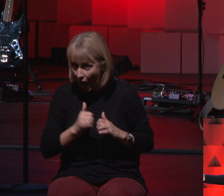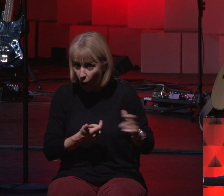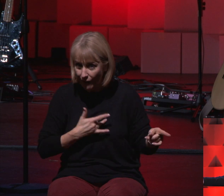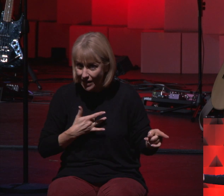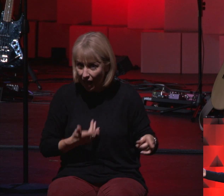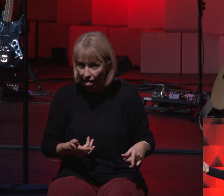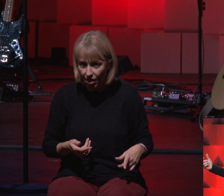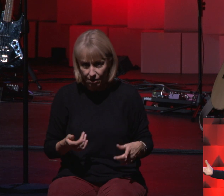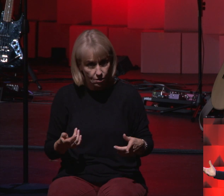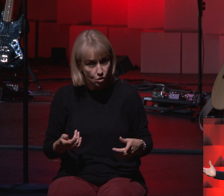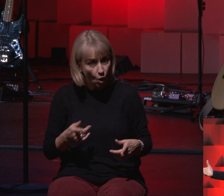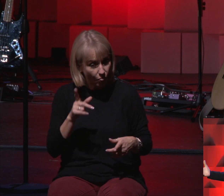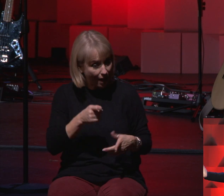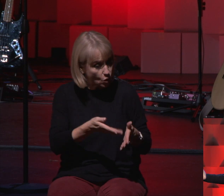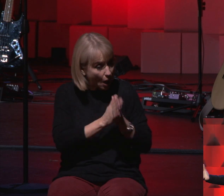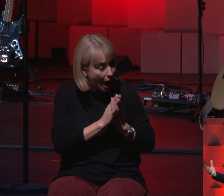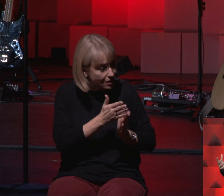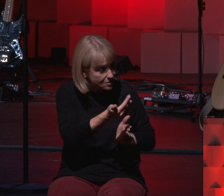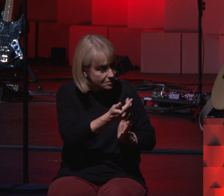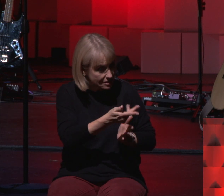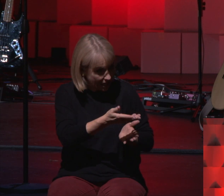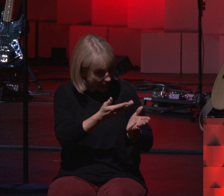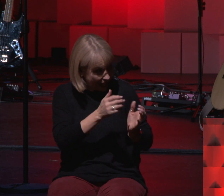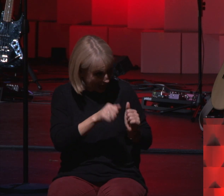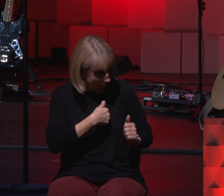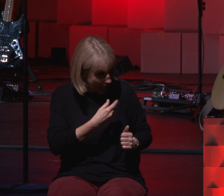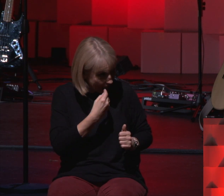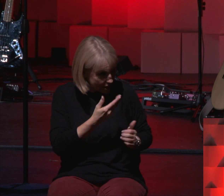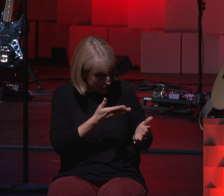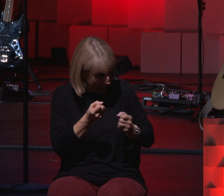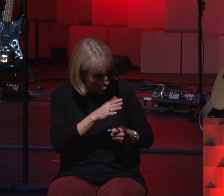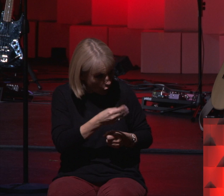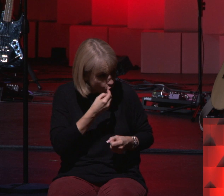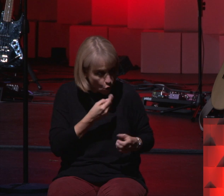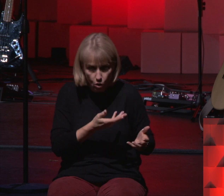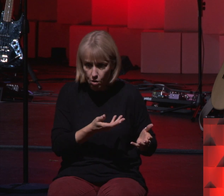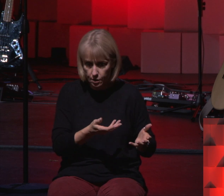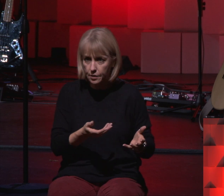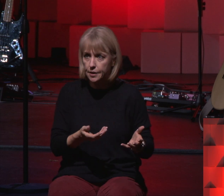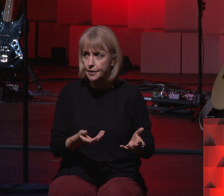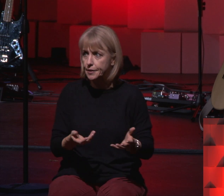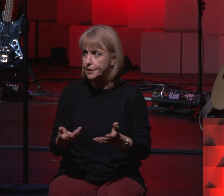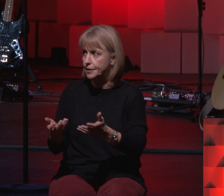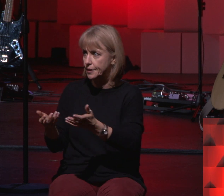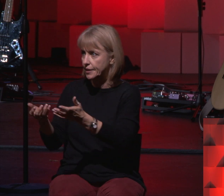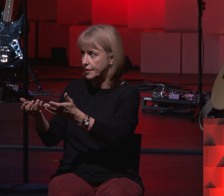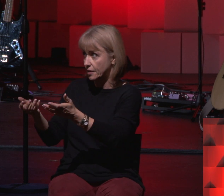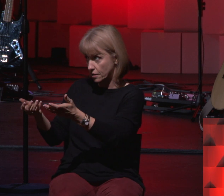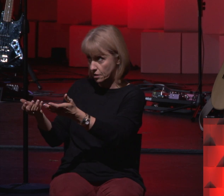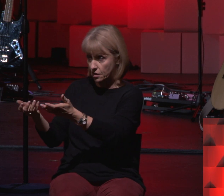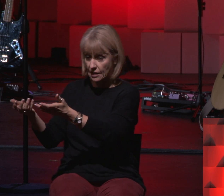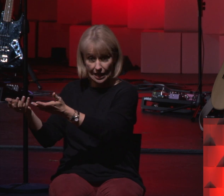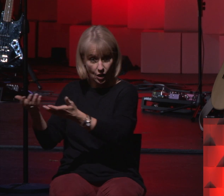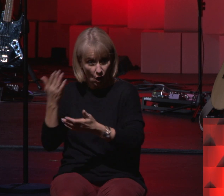Because literally they had his food, gave it to Jesus, and he prayed over it. I wonder if he would have reacted like maybe some of us. When